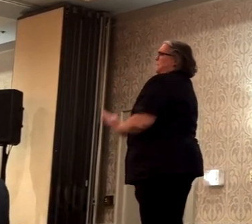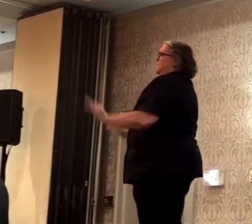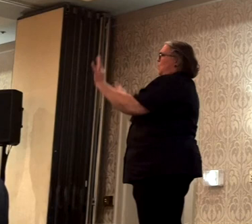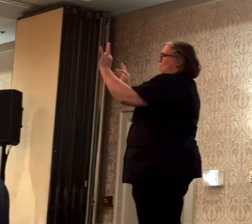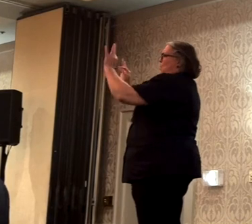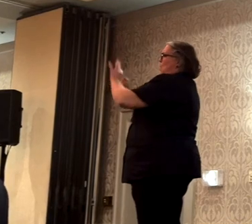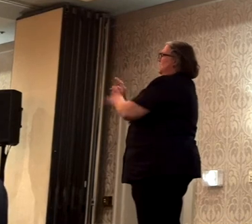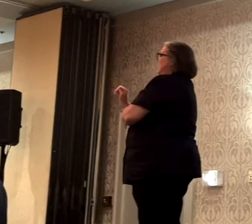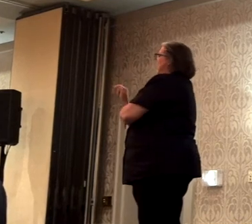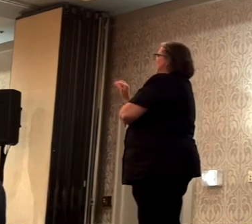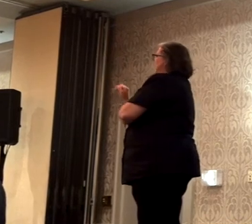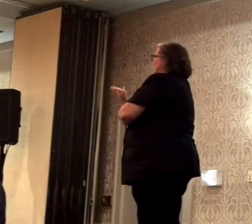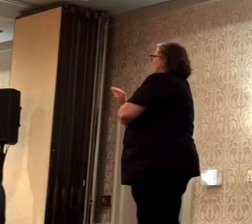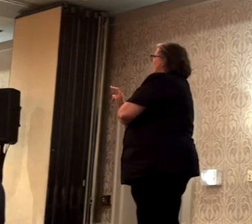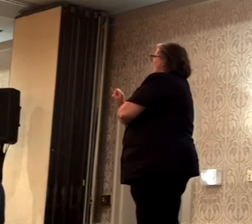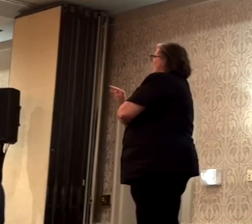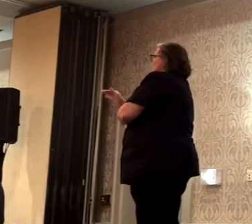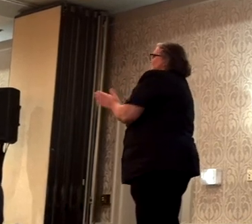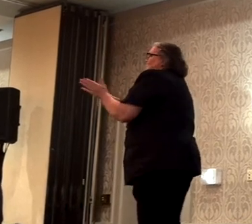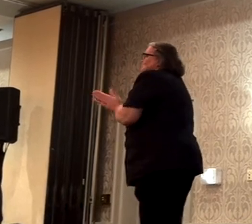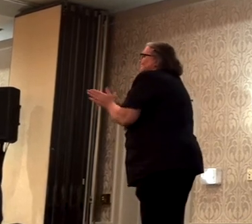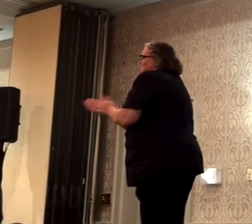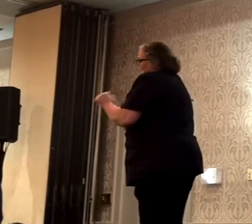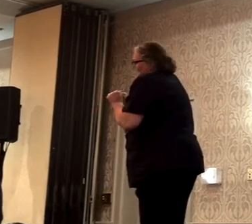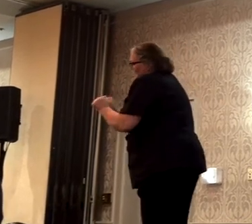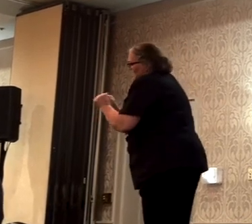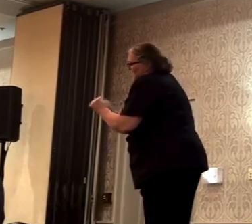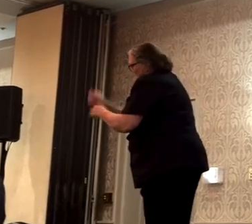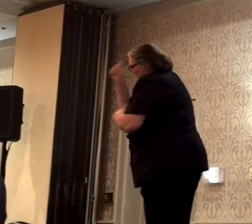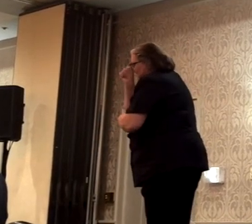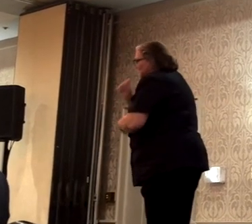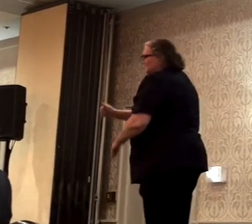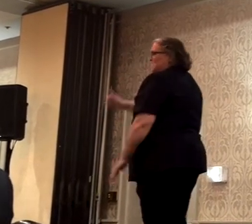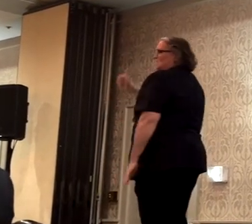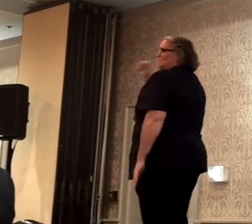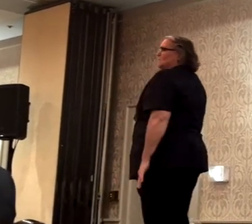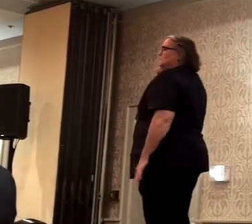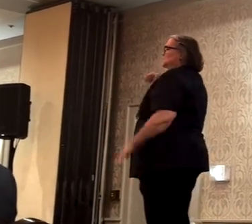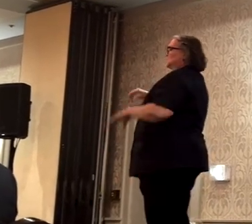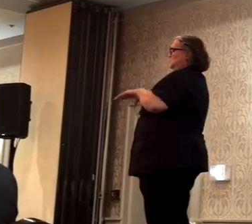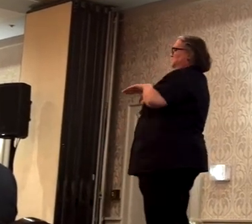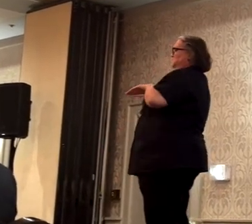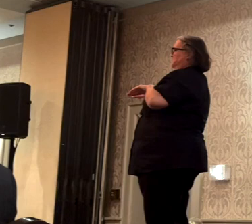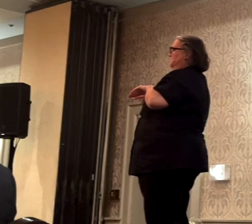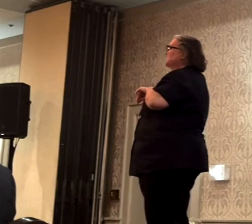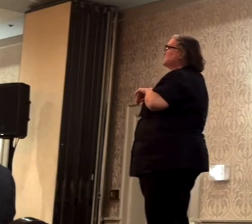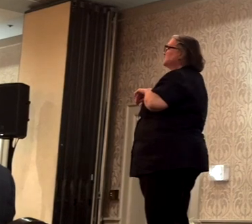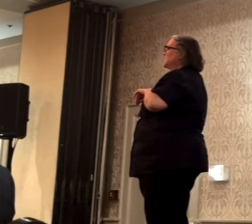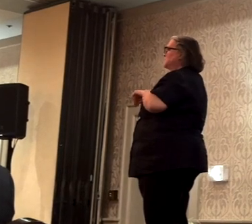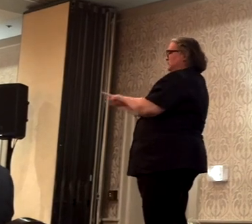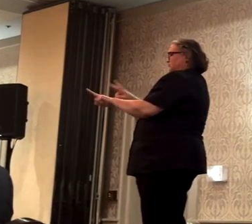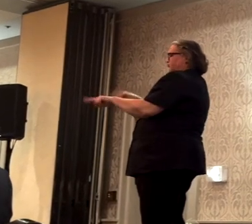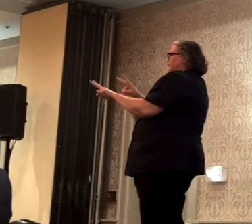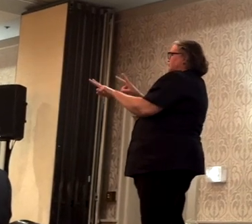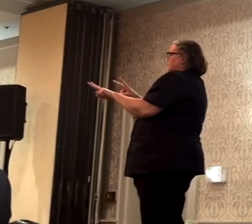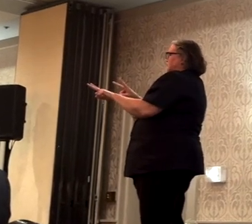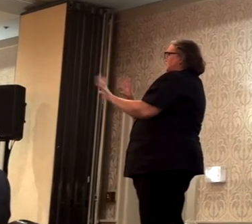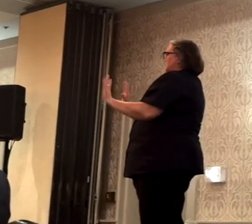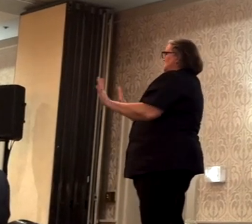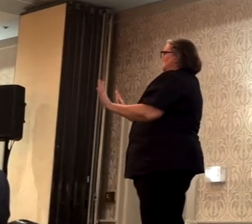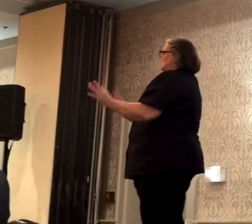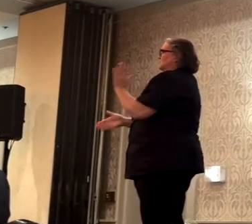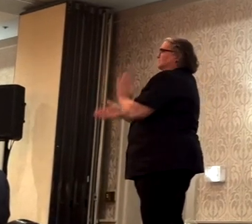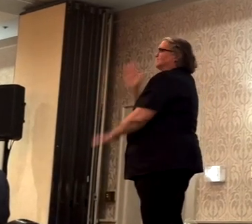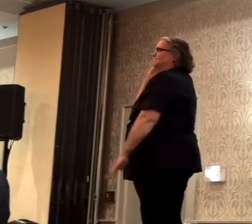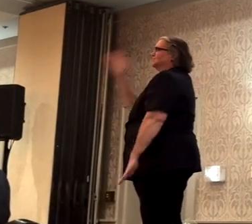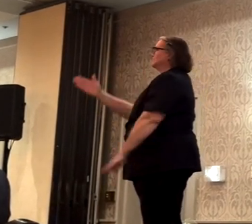Vogel's drive and perseverance and her refusal to take a back seat. She was off and